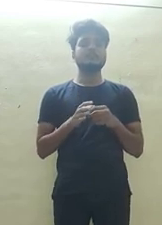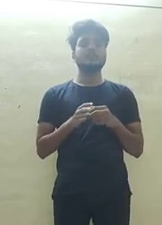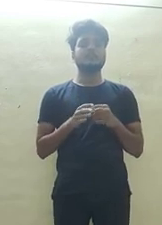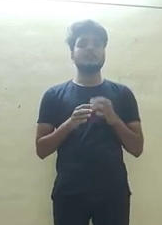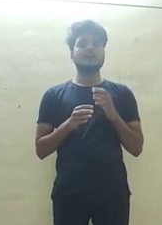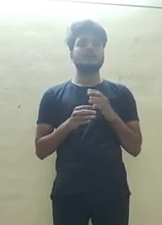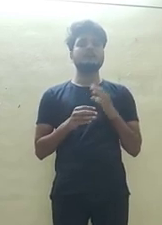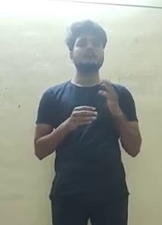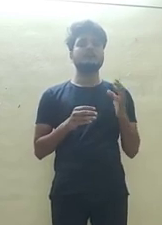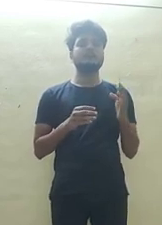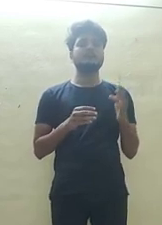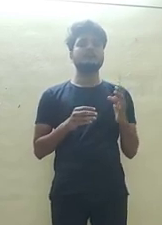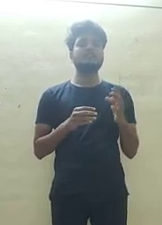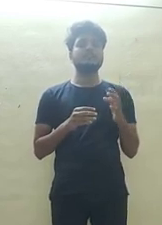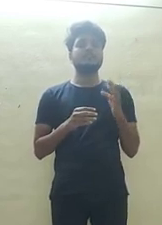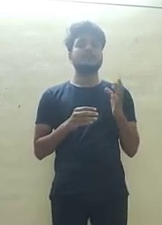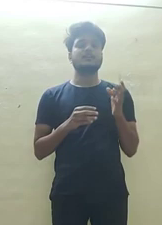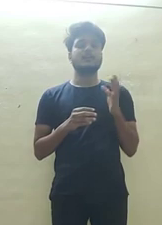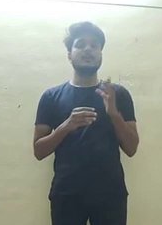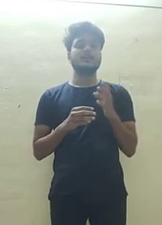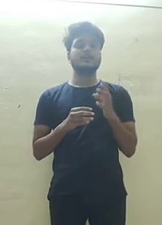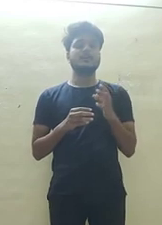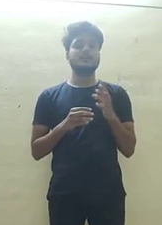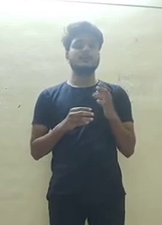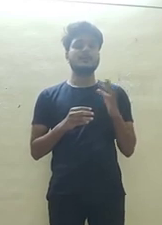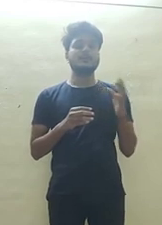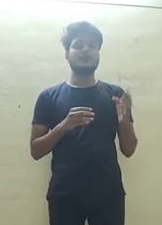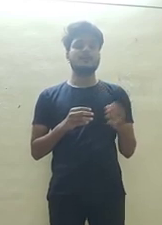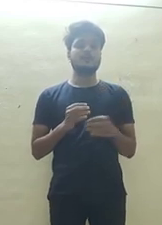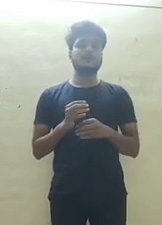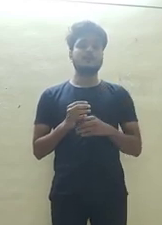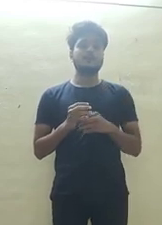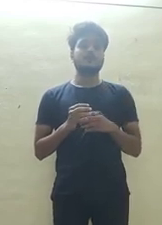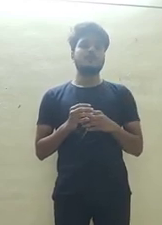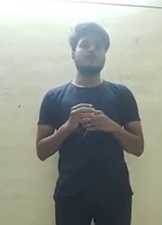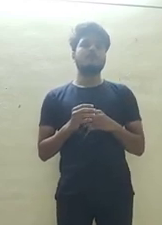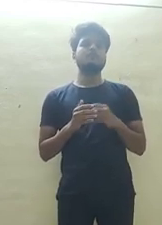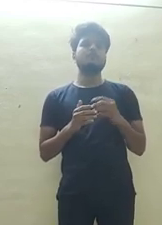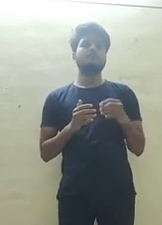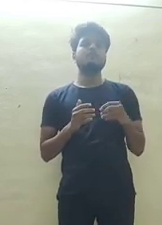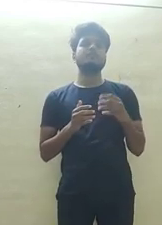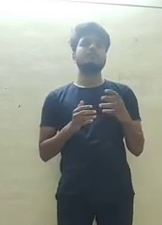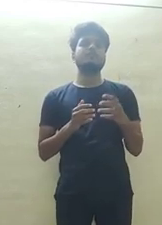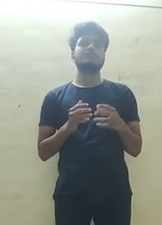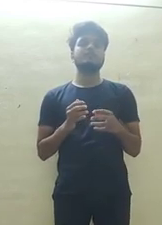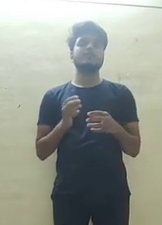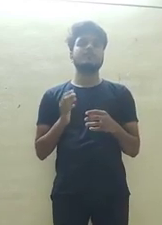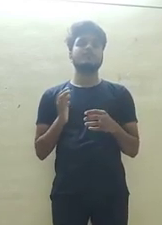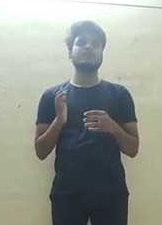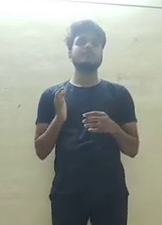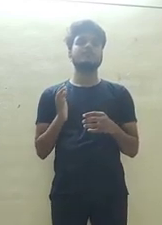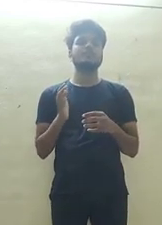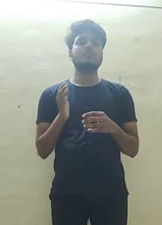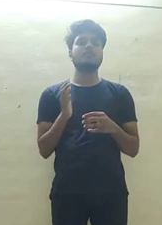system, artificial intelligence, compiler design, and many more. Now we will see the need for